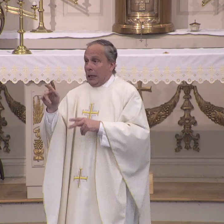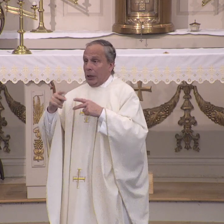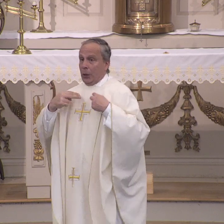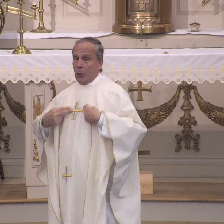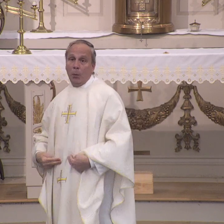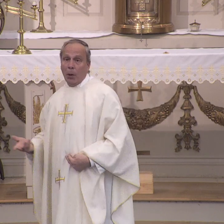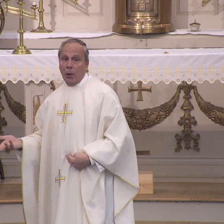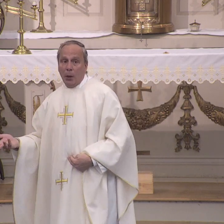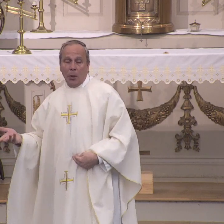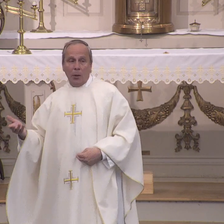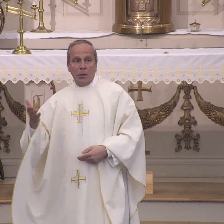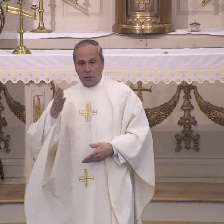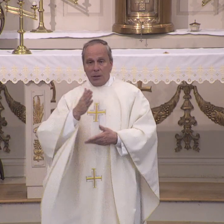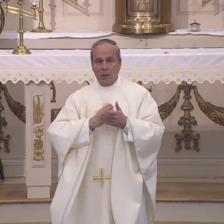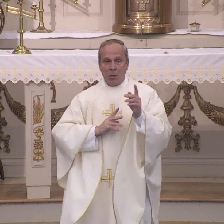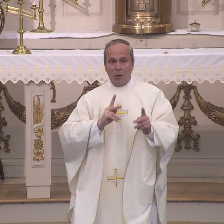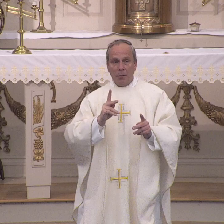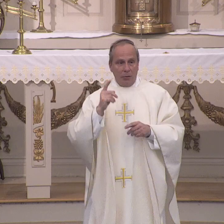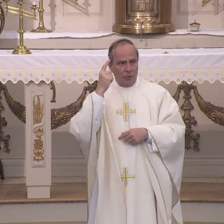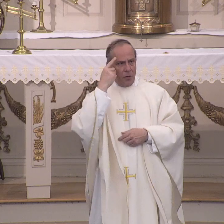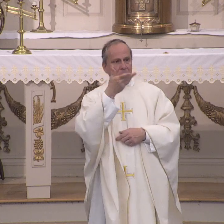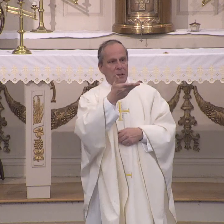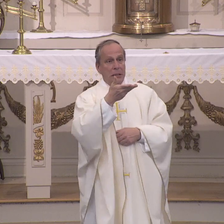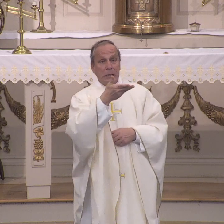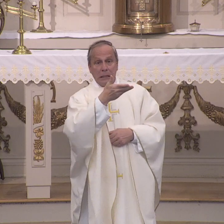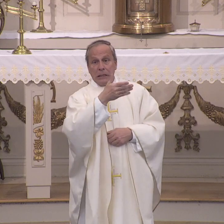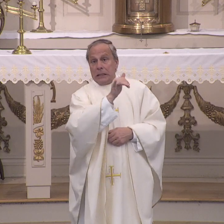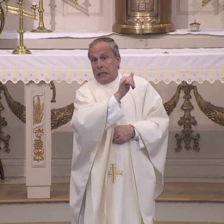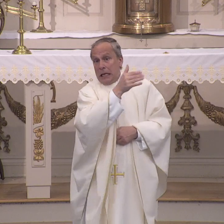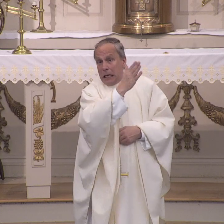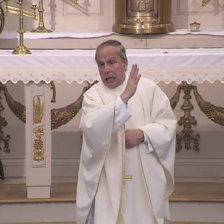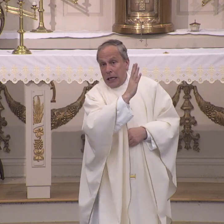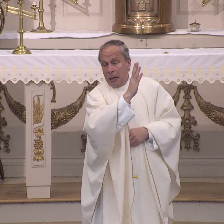whether or not he was fully God and fully man.